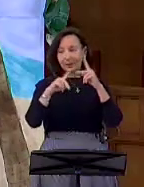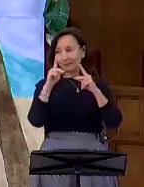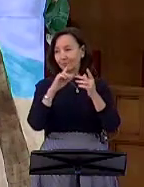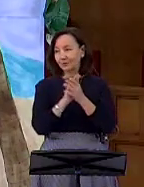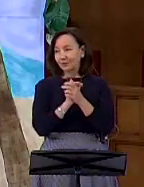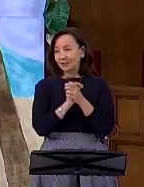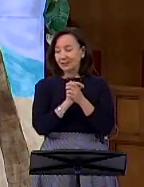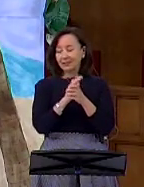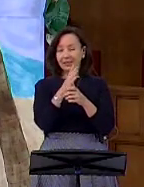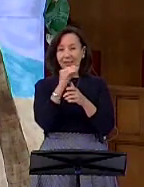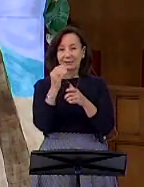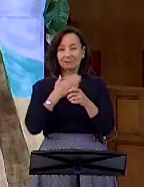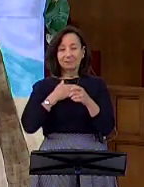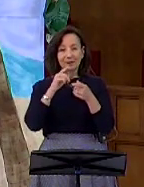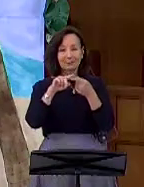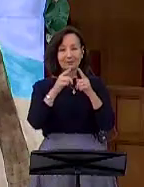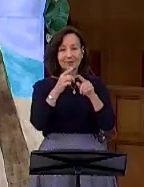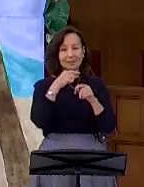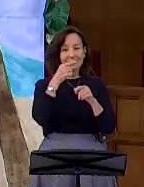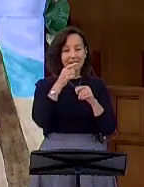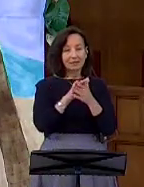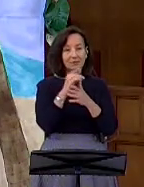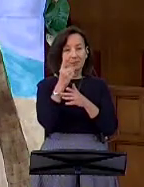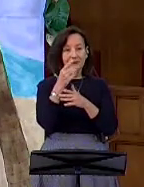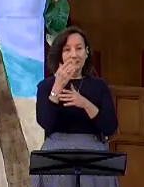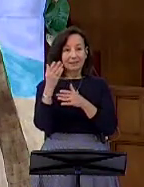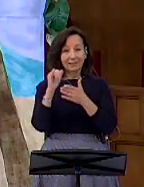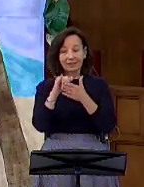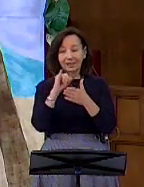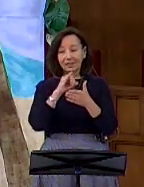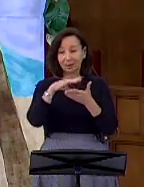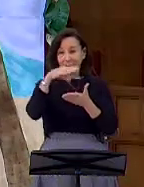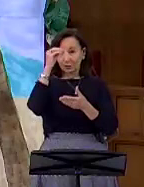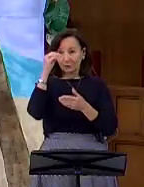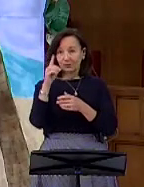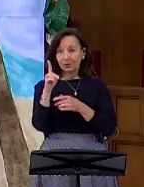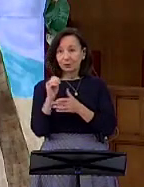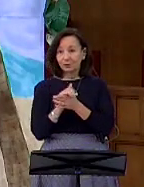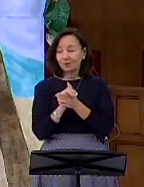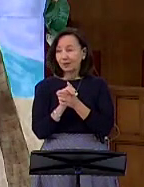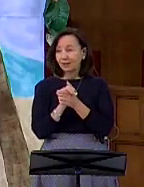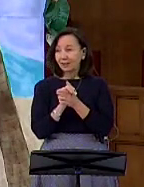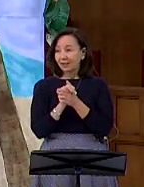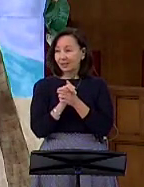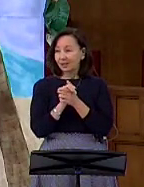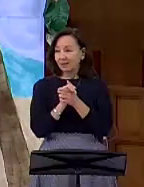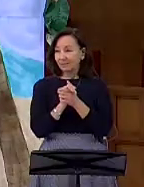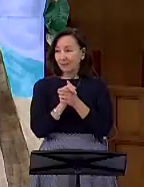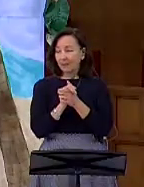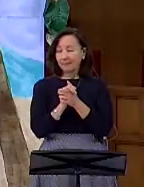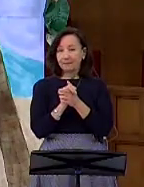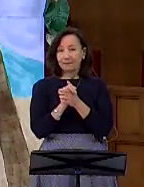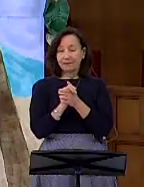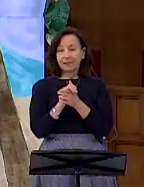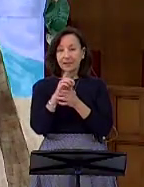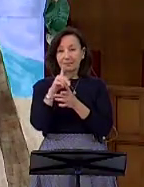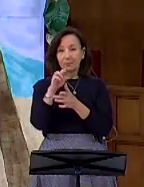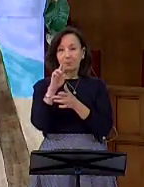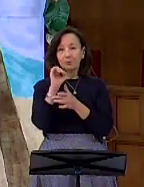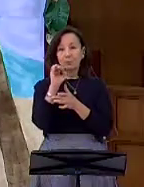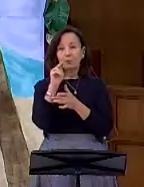she said, you know what? One of the things that I've learned to do is when I print out that prayer